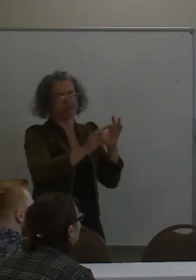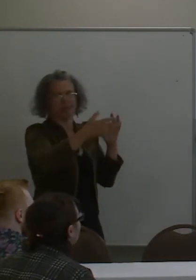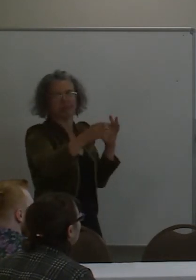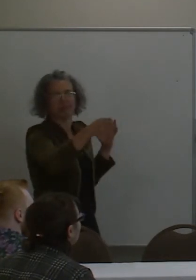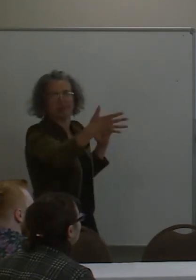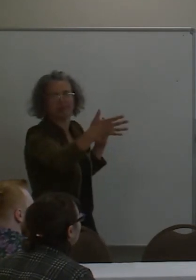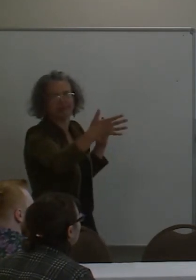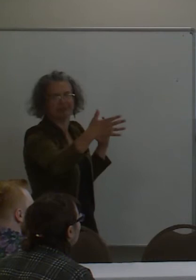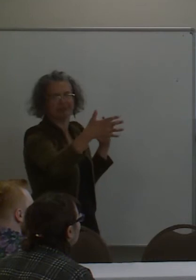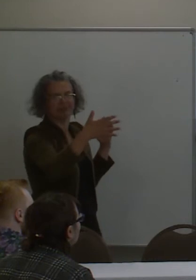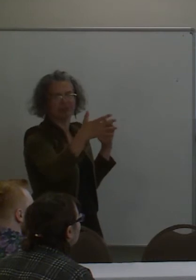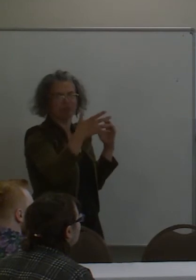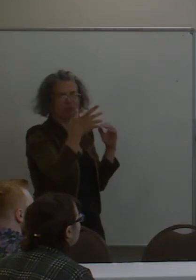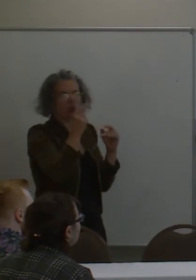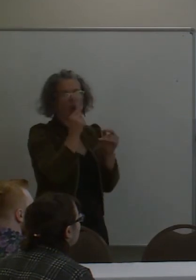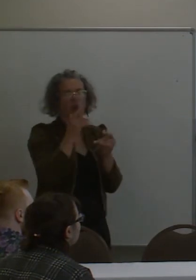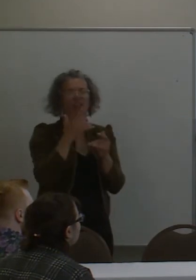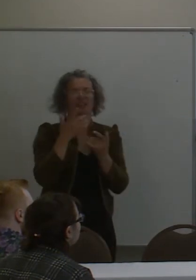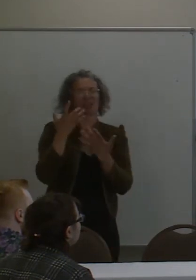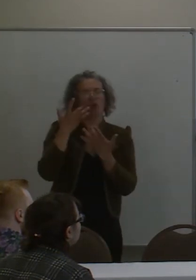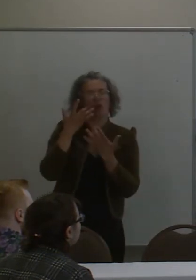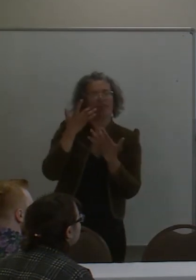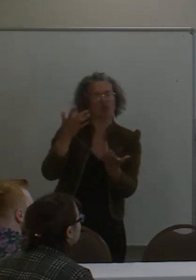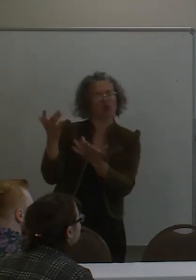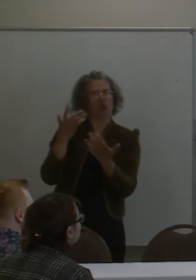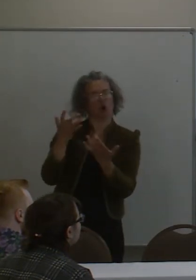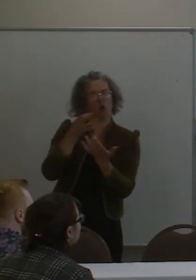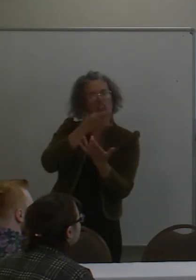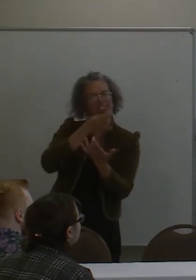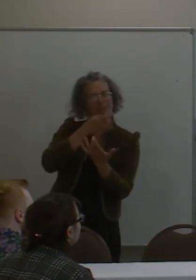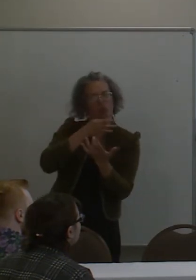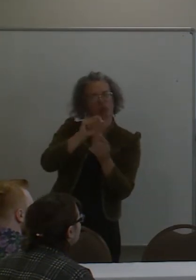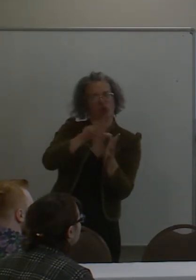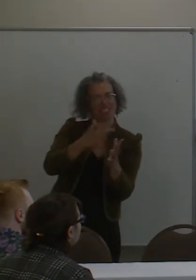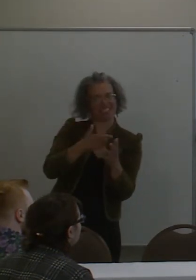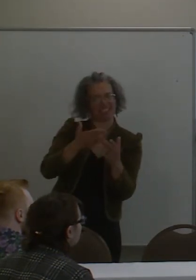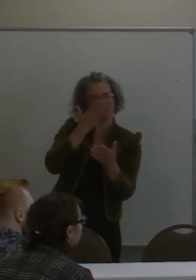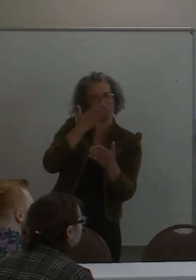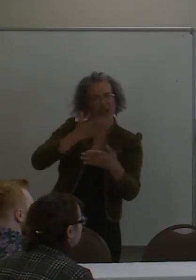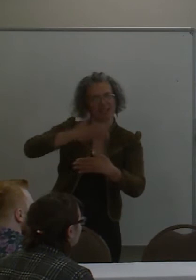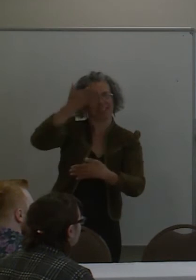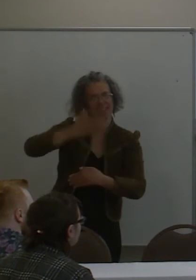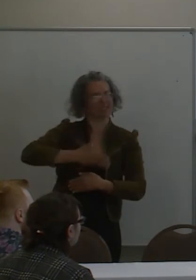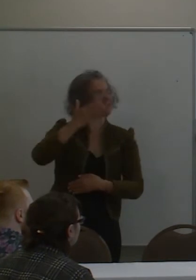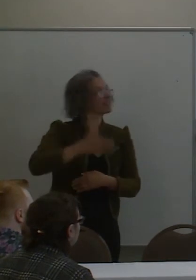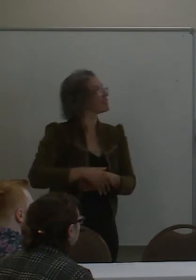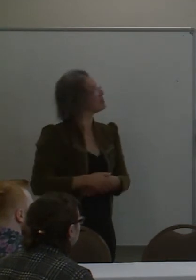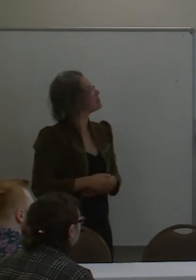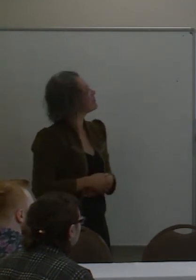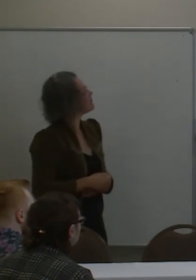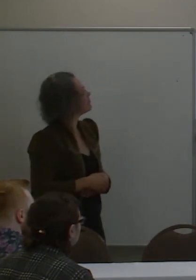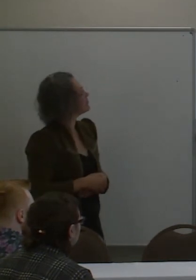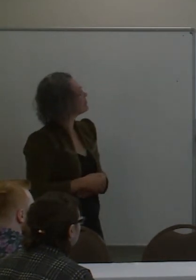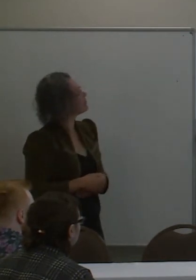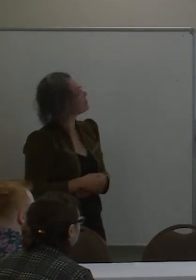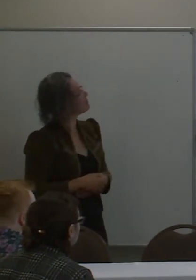content in there, mostly just to sow the seeds when we only had a few projects opening up. So Story City, you can see there, it is